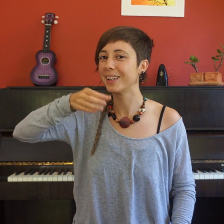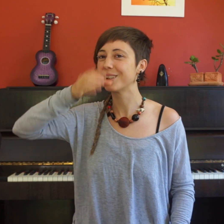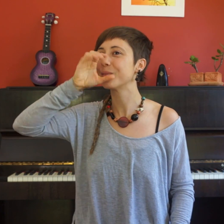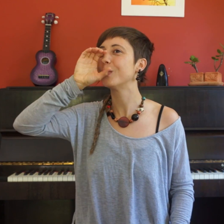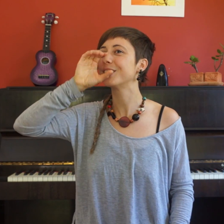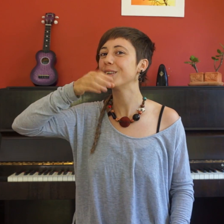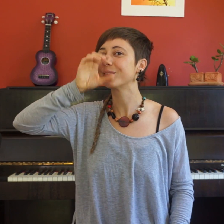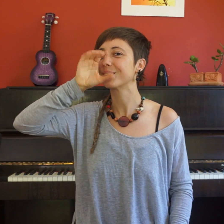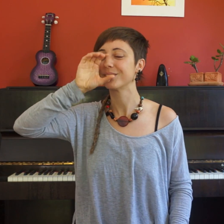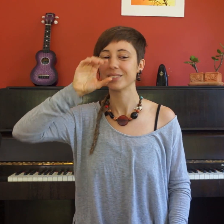water.